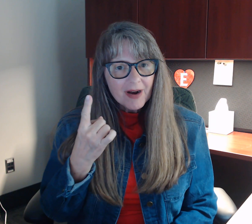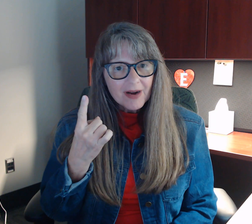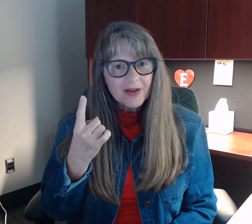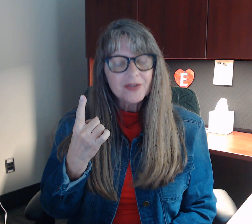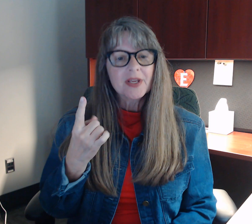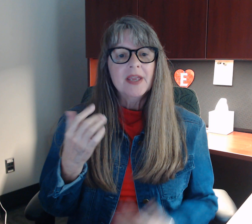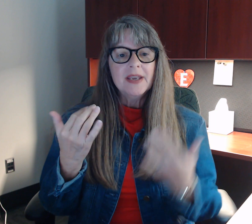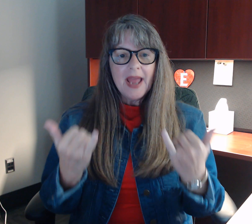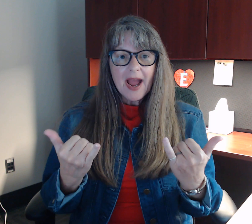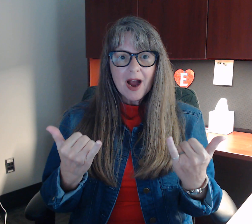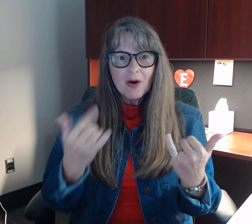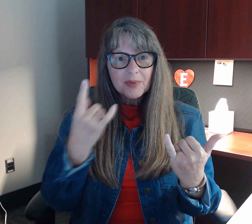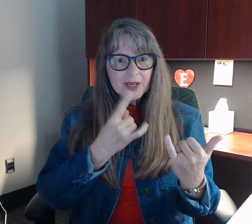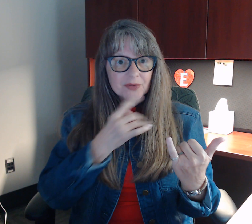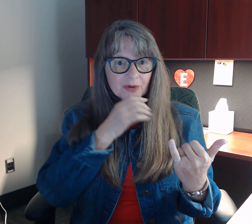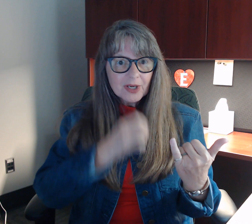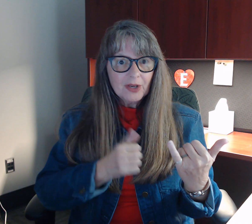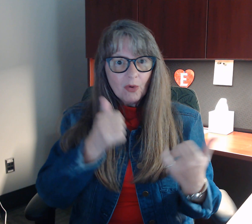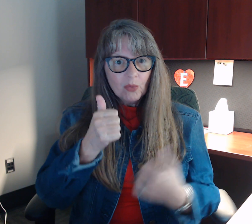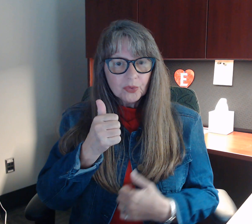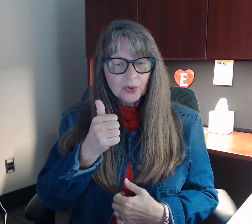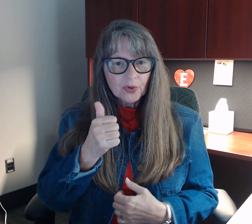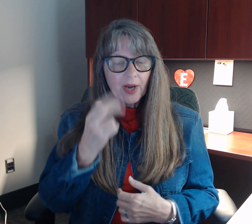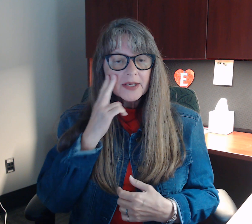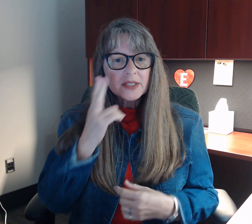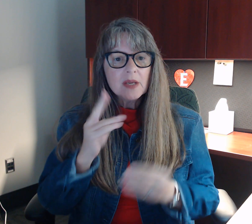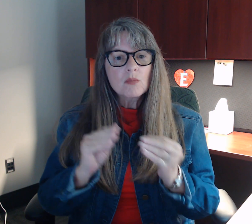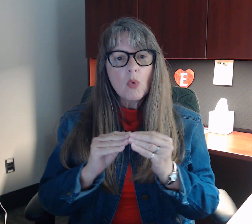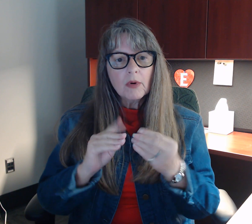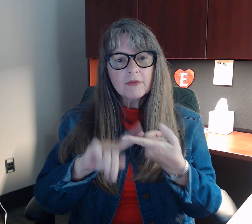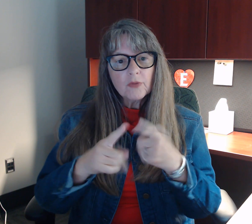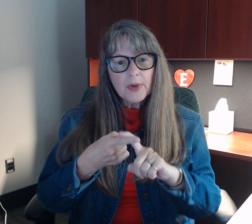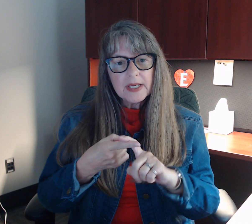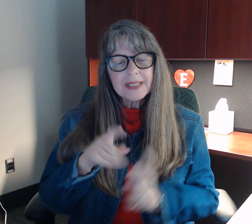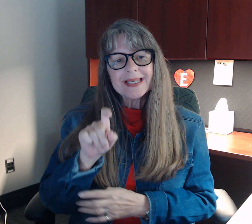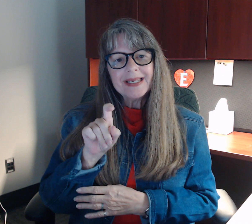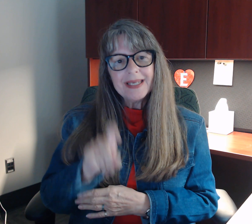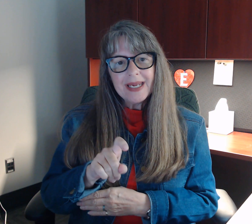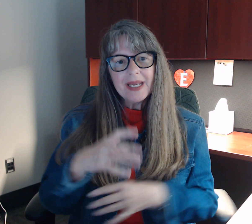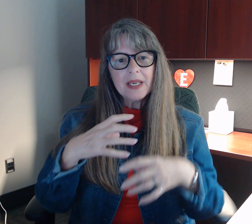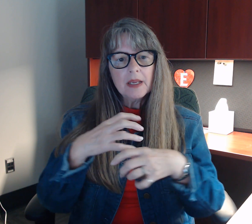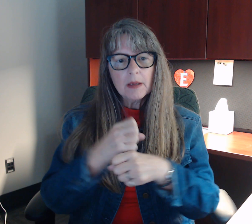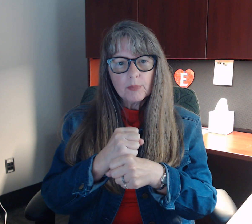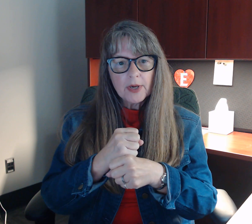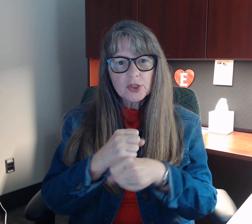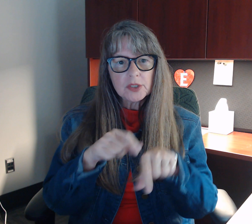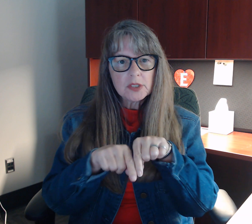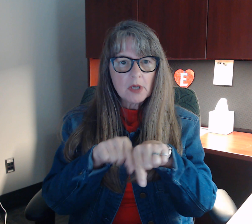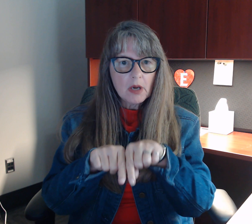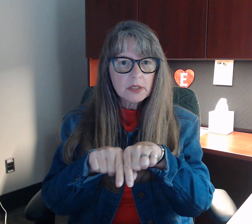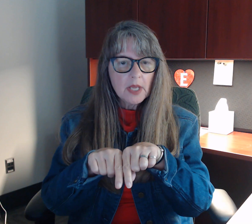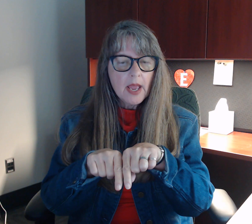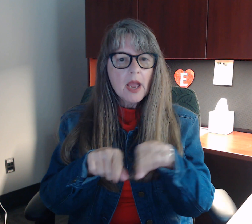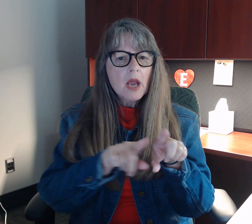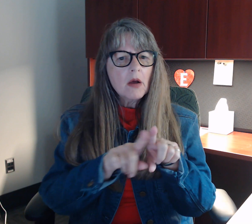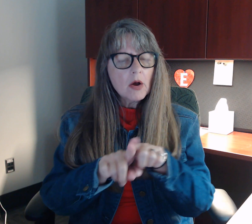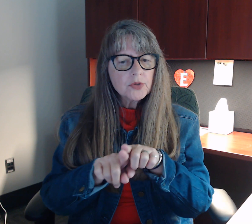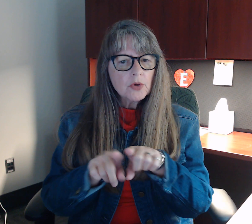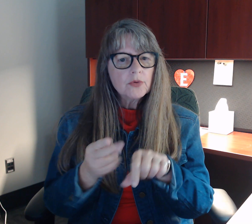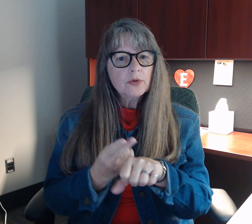because now, because getting older, I see more friends needing compression socks. And also they're